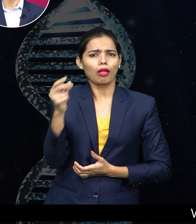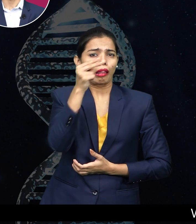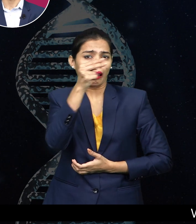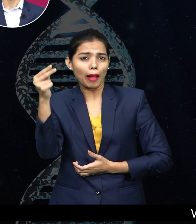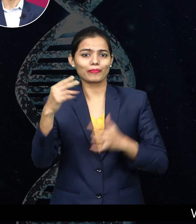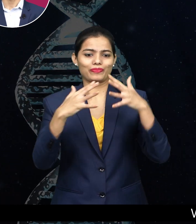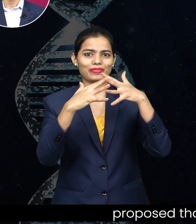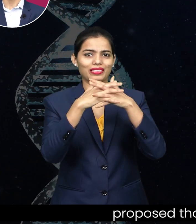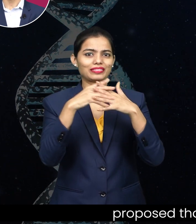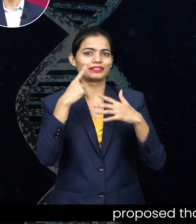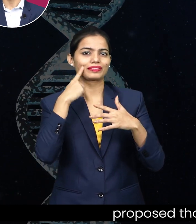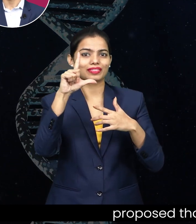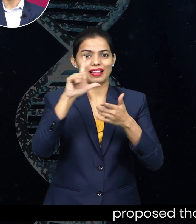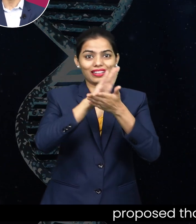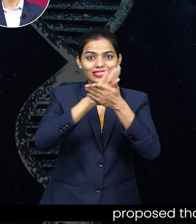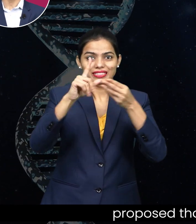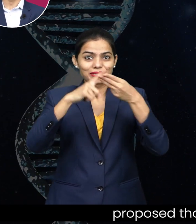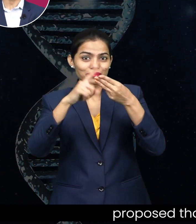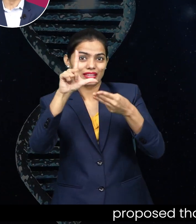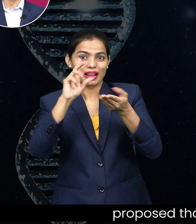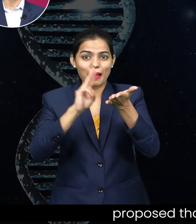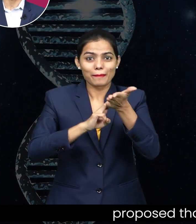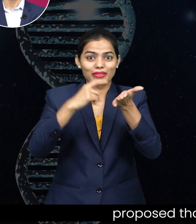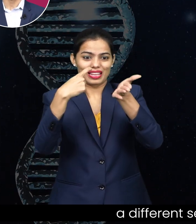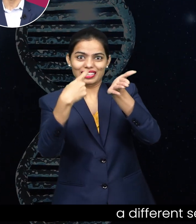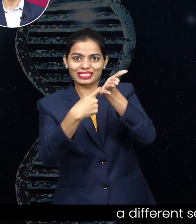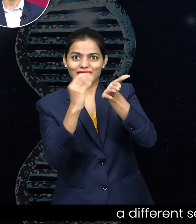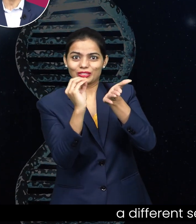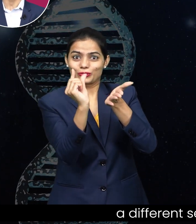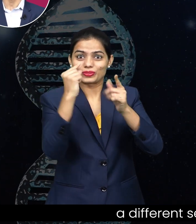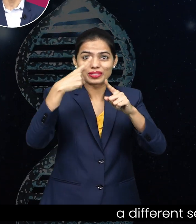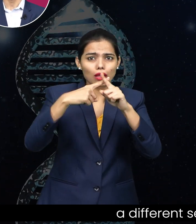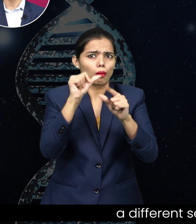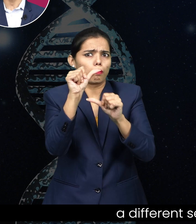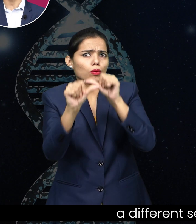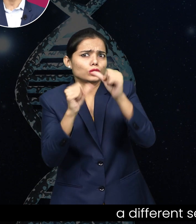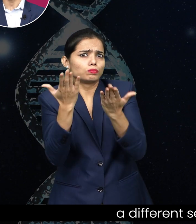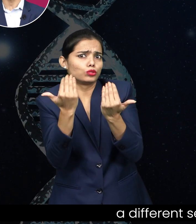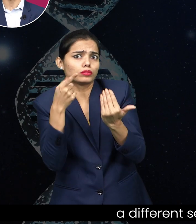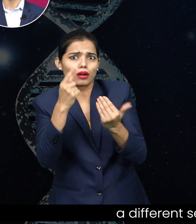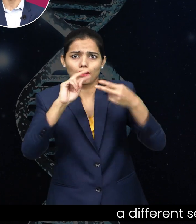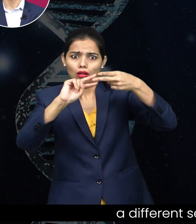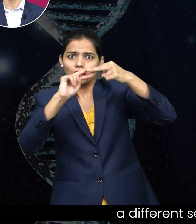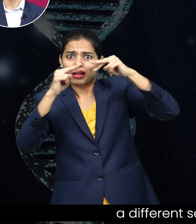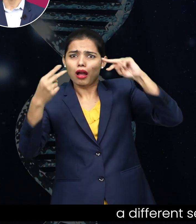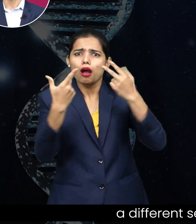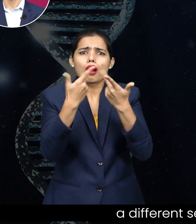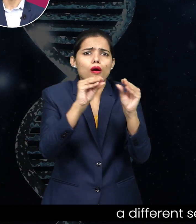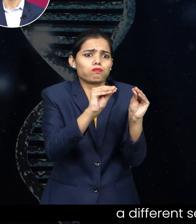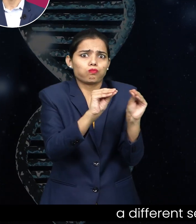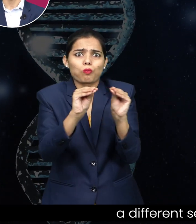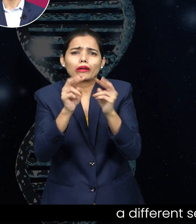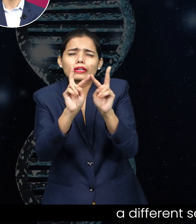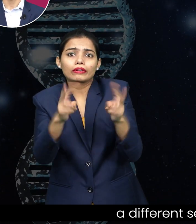Wilhelm Rox proposed that chromosomes carried a different set of heritable elements.